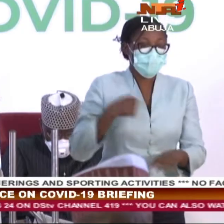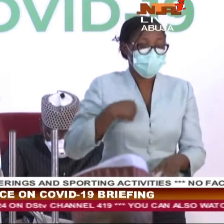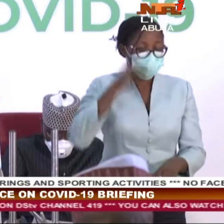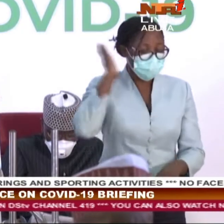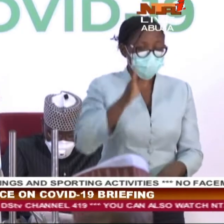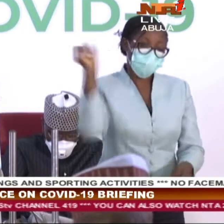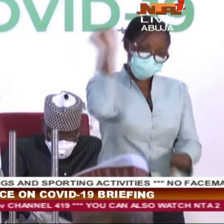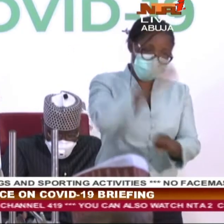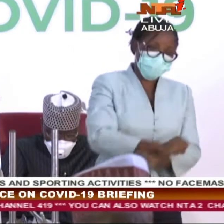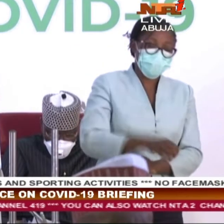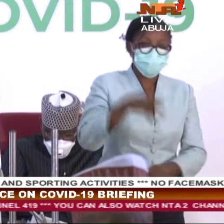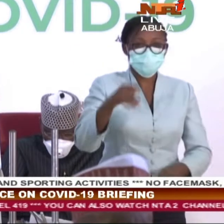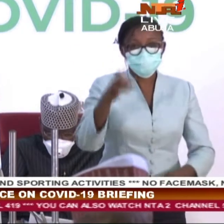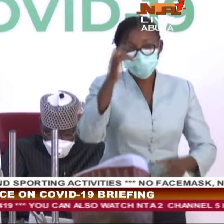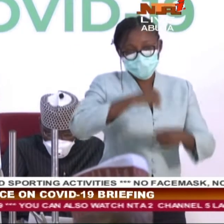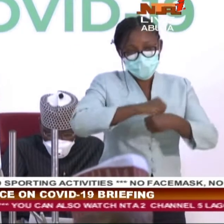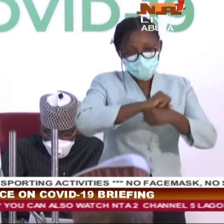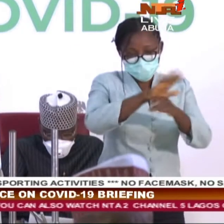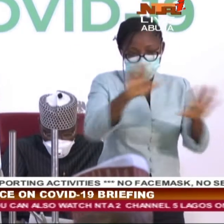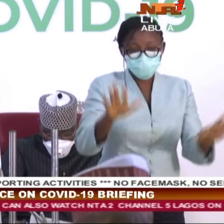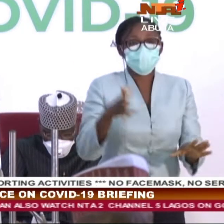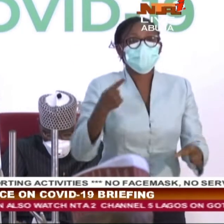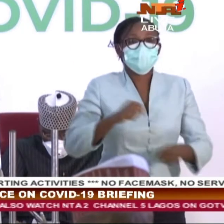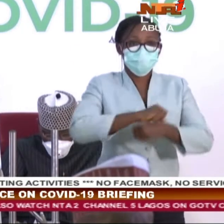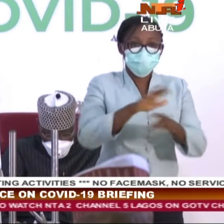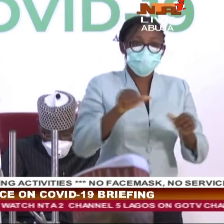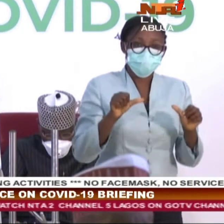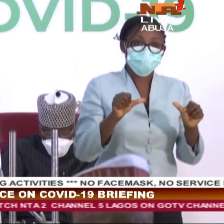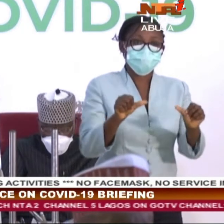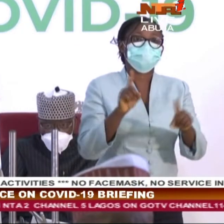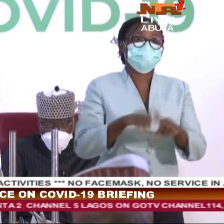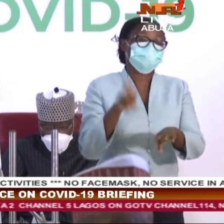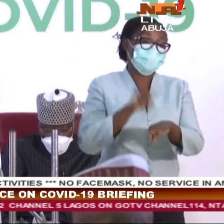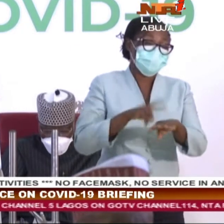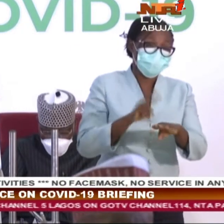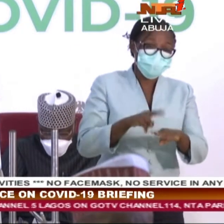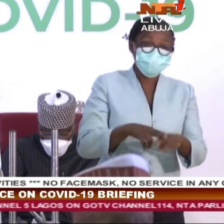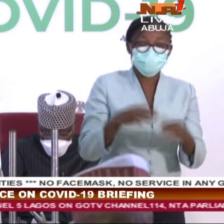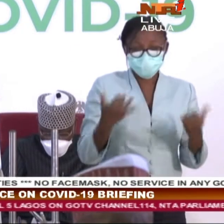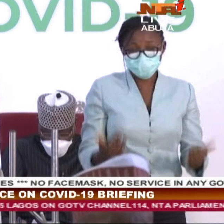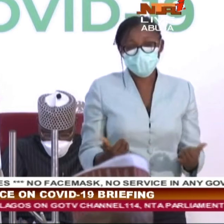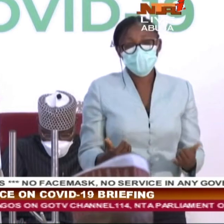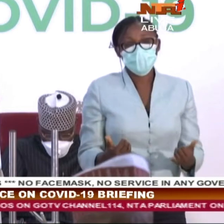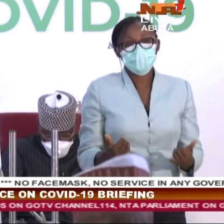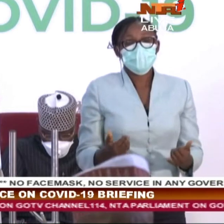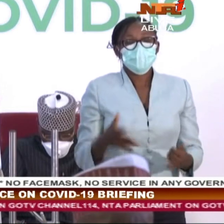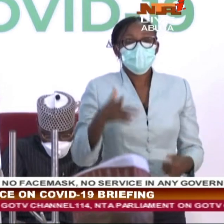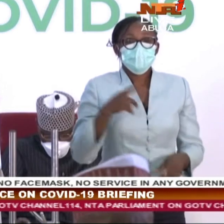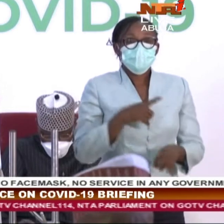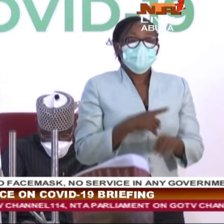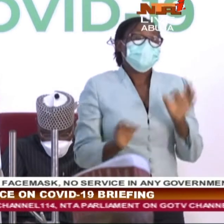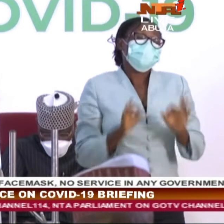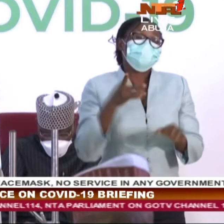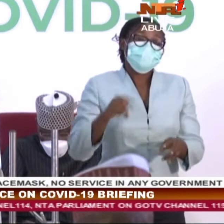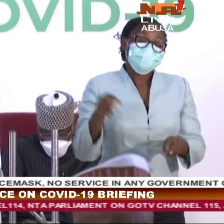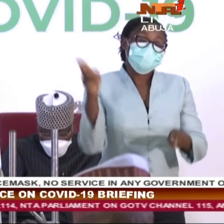pandemic. If the pandemic continues to increase as it is, then the PTF will be forced to review some of